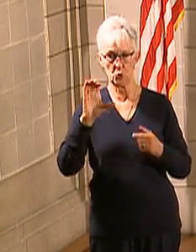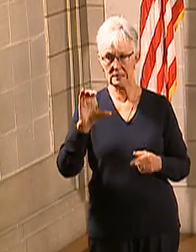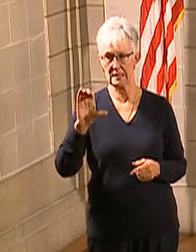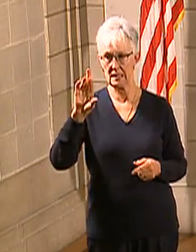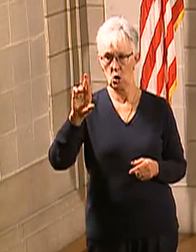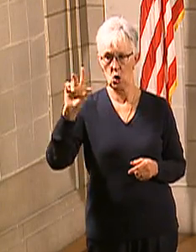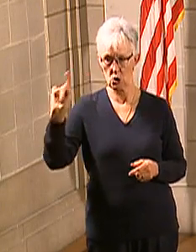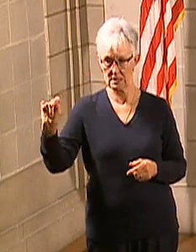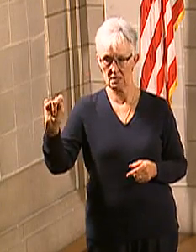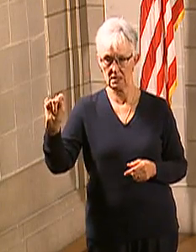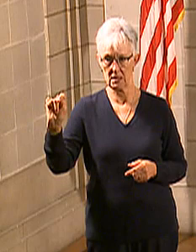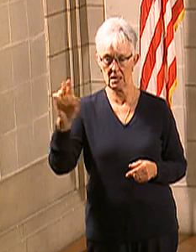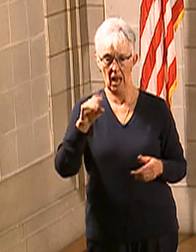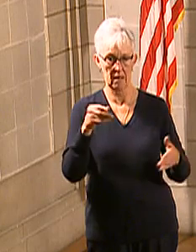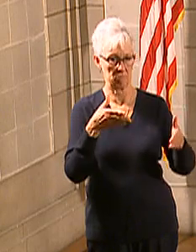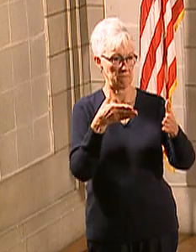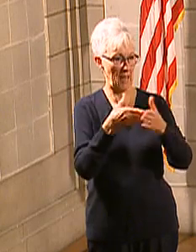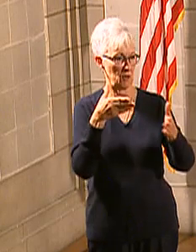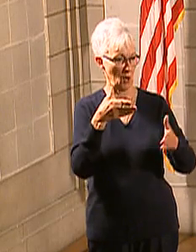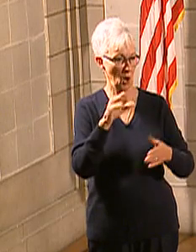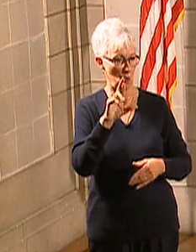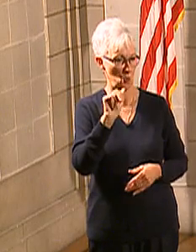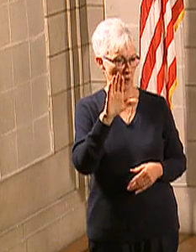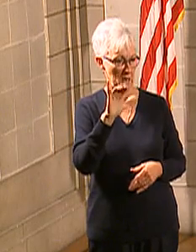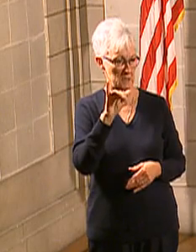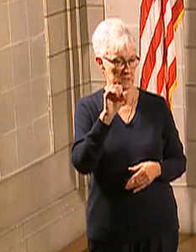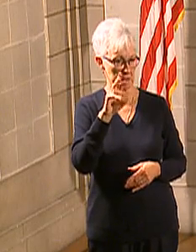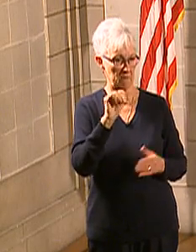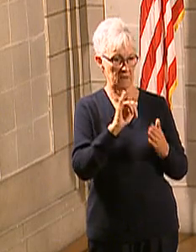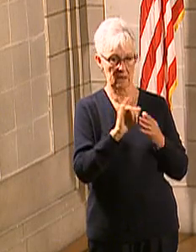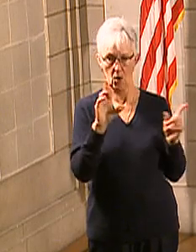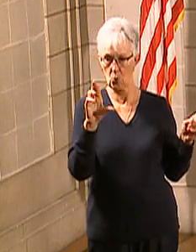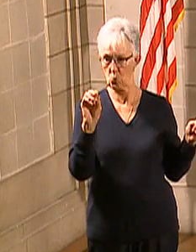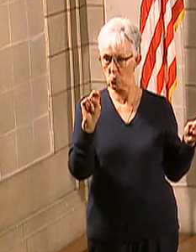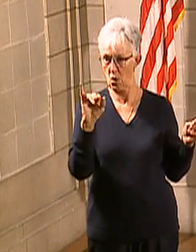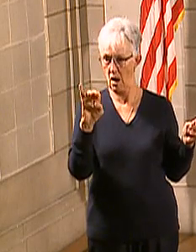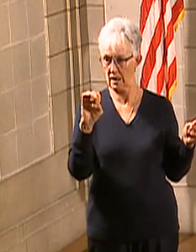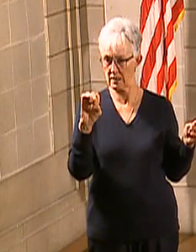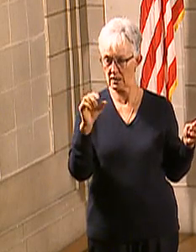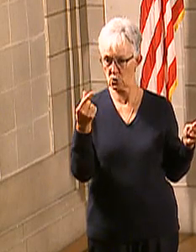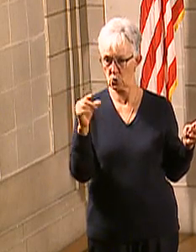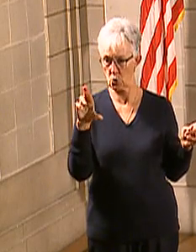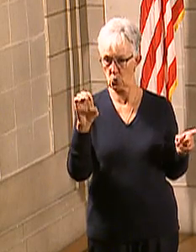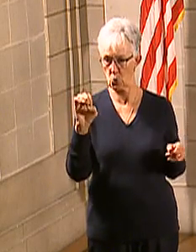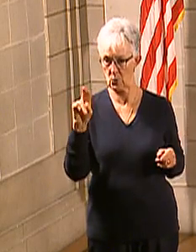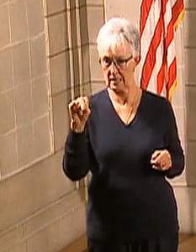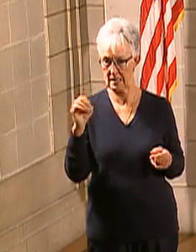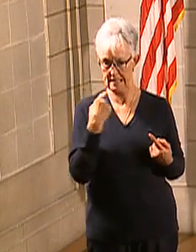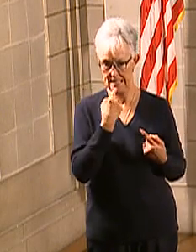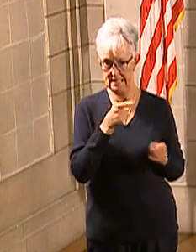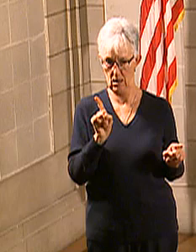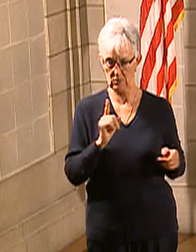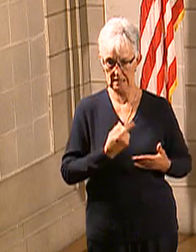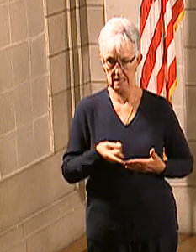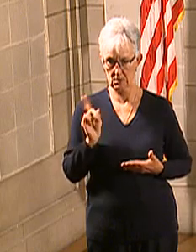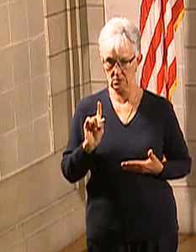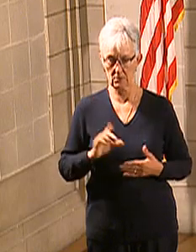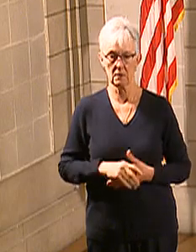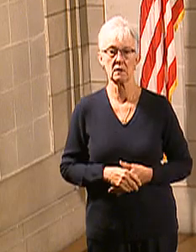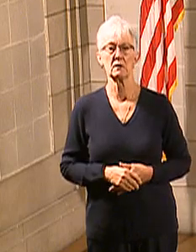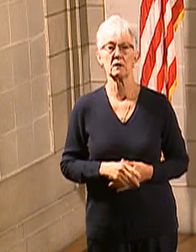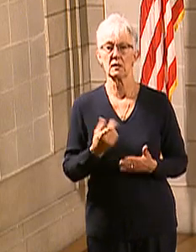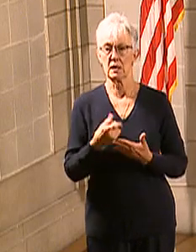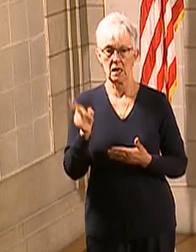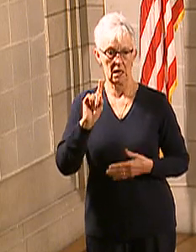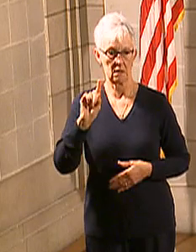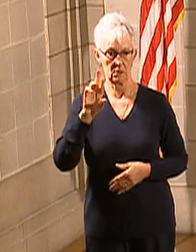theory and anti-racism initiative that Ronnie Green announced last week. So let me take a step back. Last week,